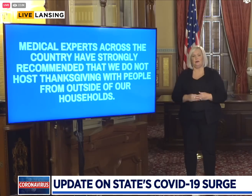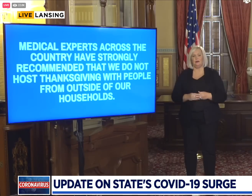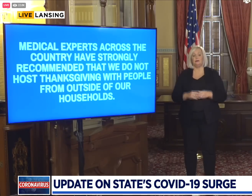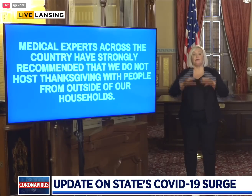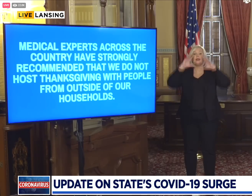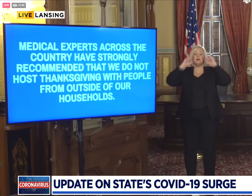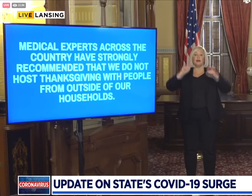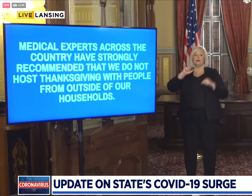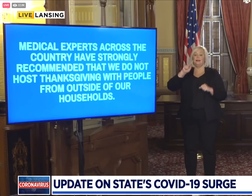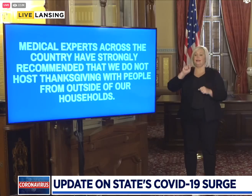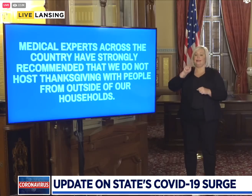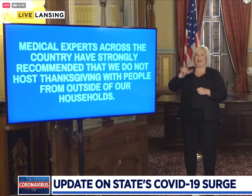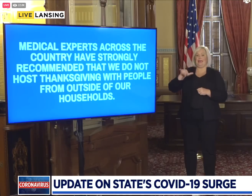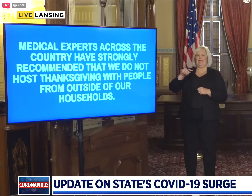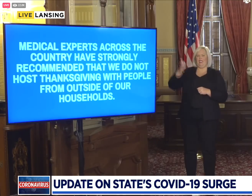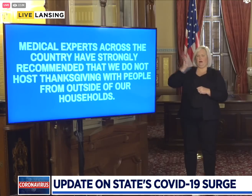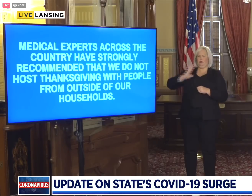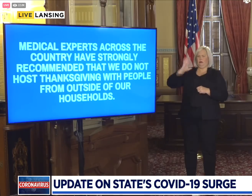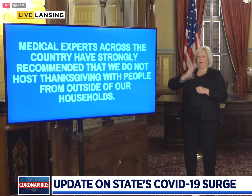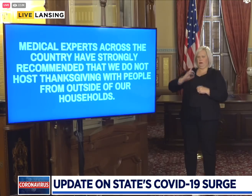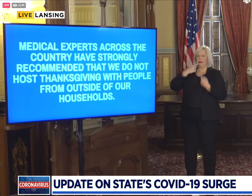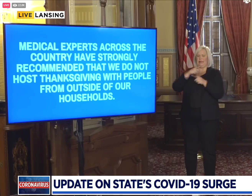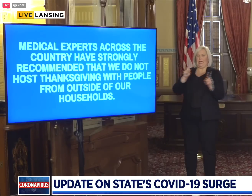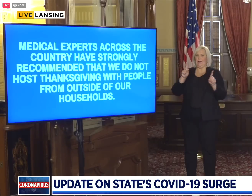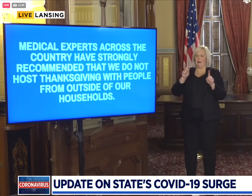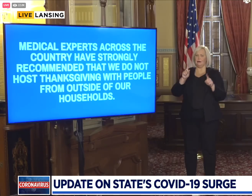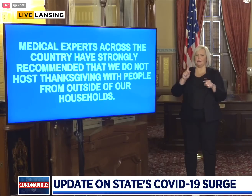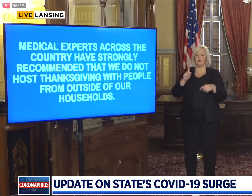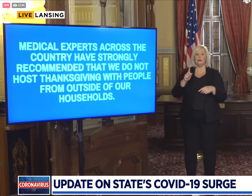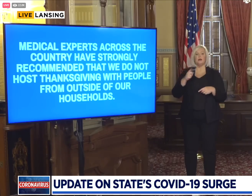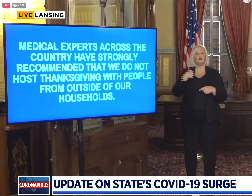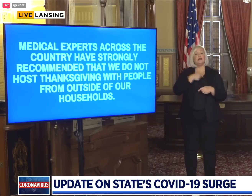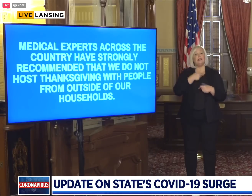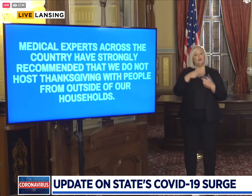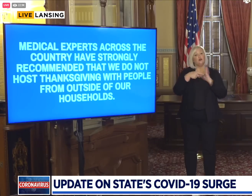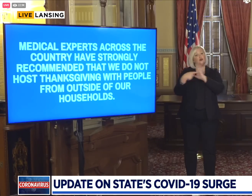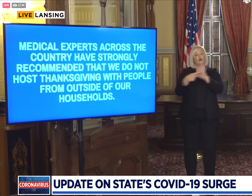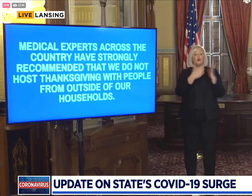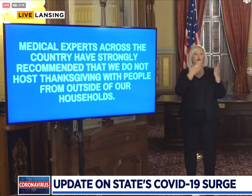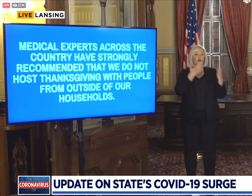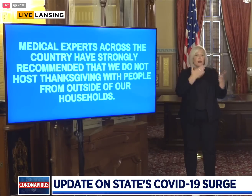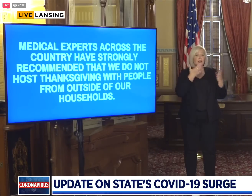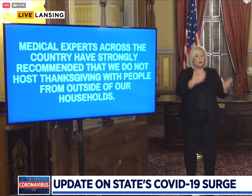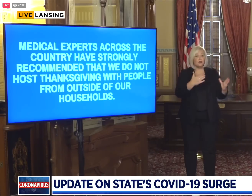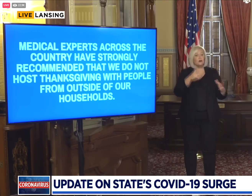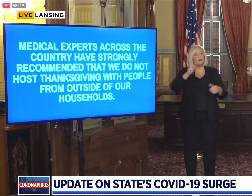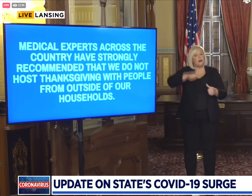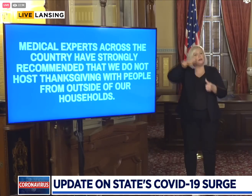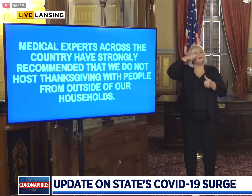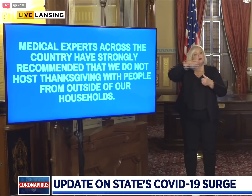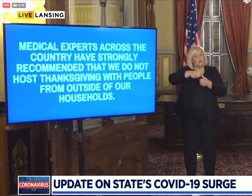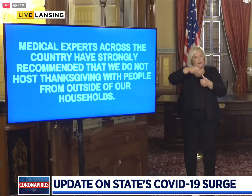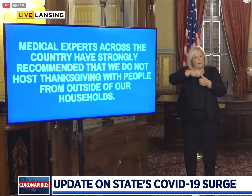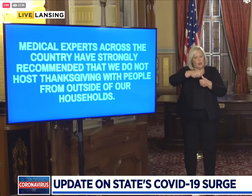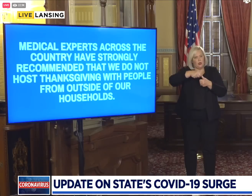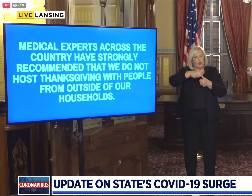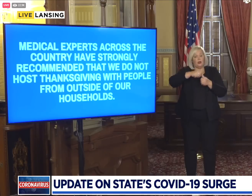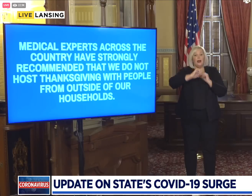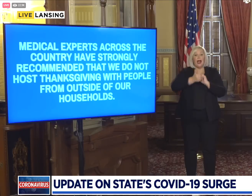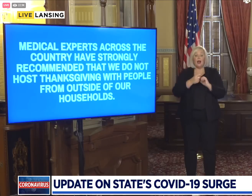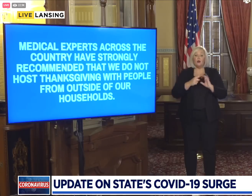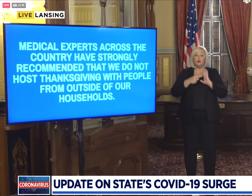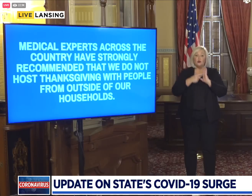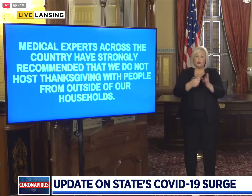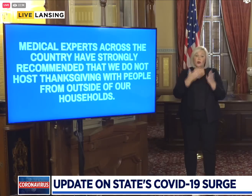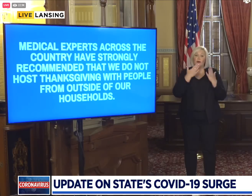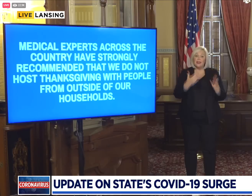final Thanksgiving Day proclamation, as we express our gratitude, we must never forget the highest appreciation is